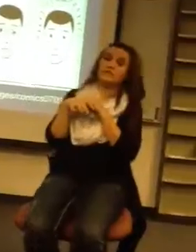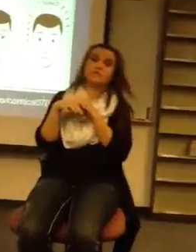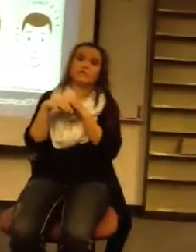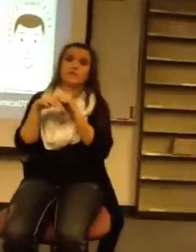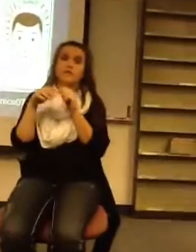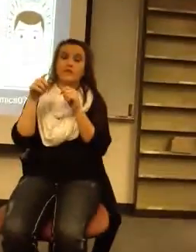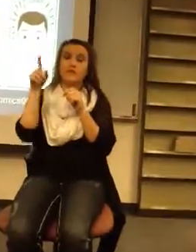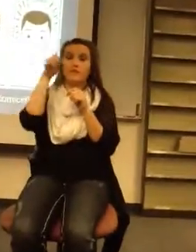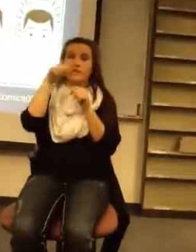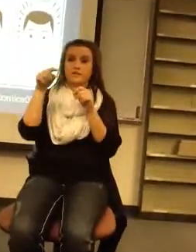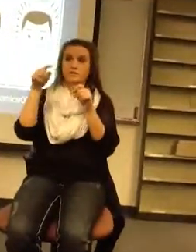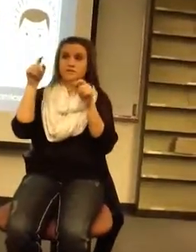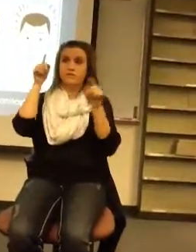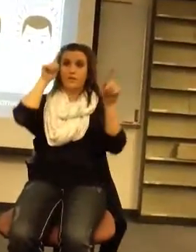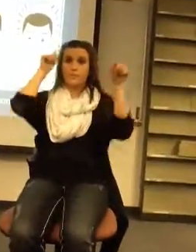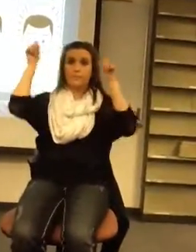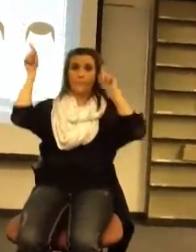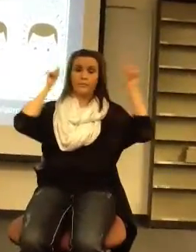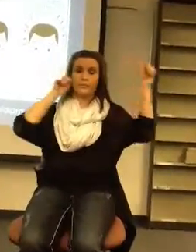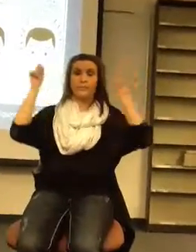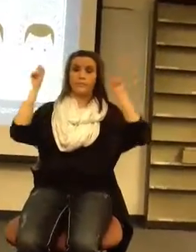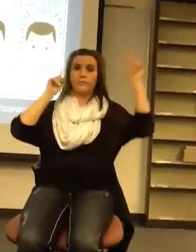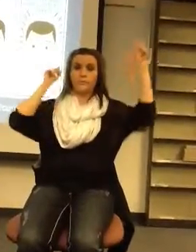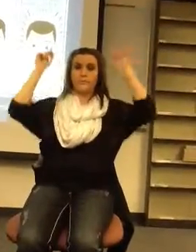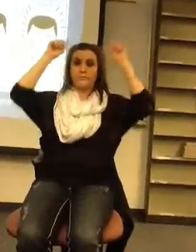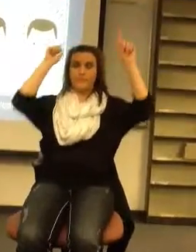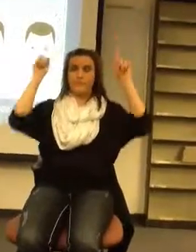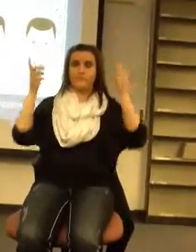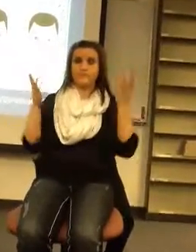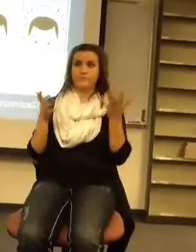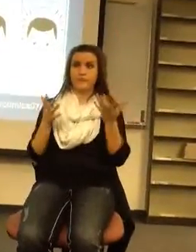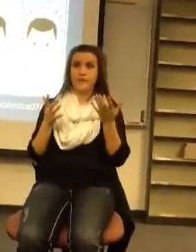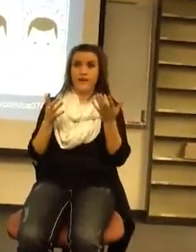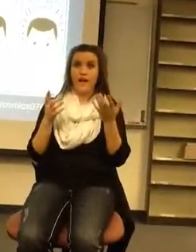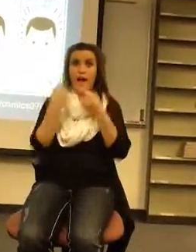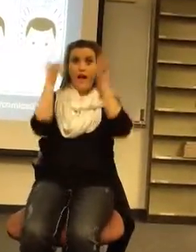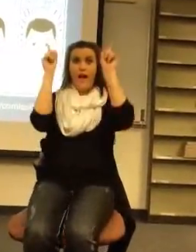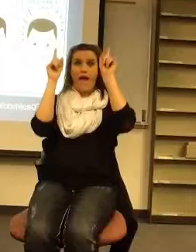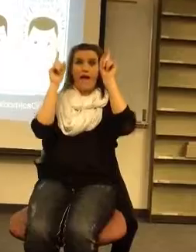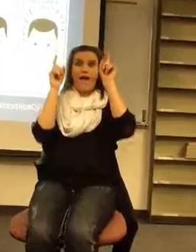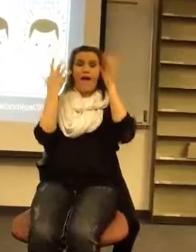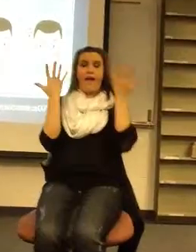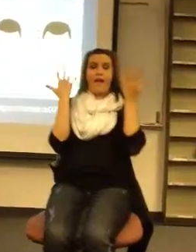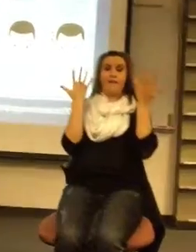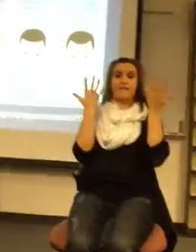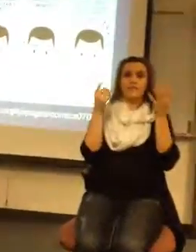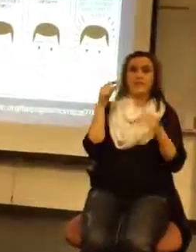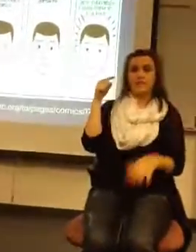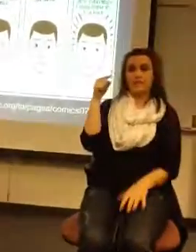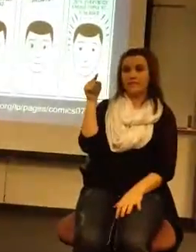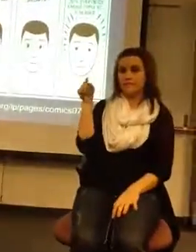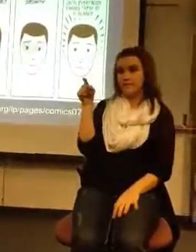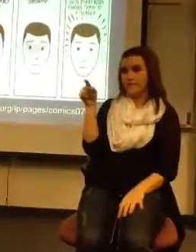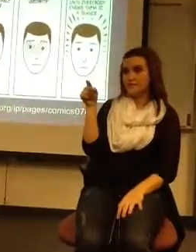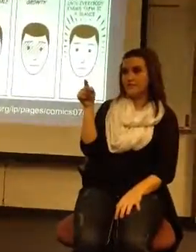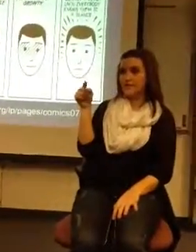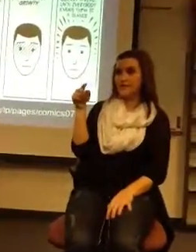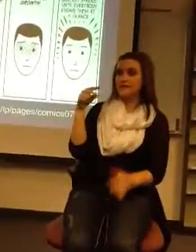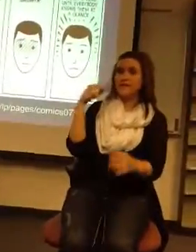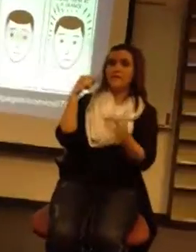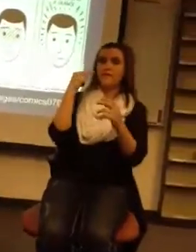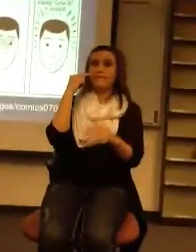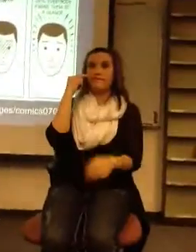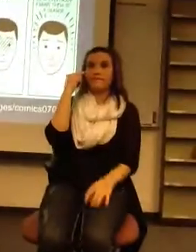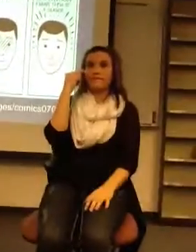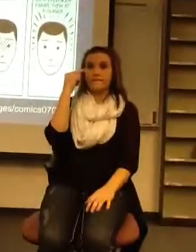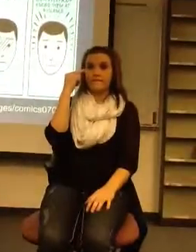him? He's having an epiphany. Finally realized This is visual language. Even without text that tells you how